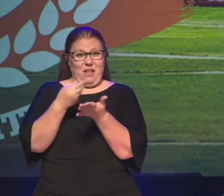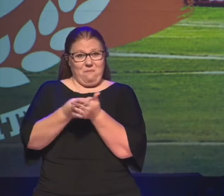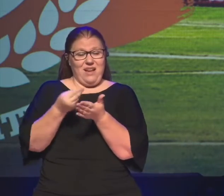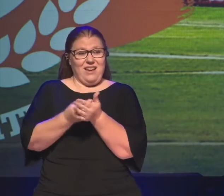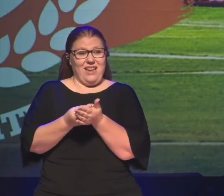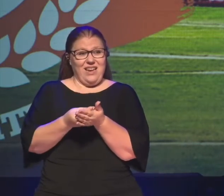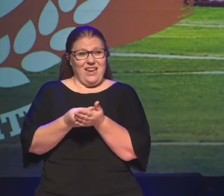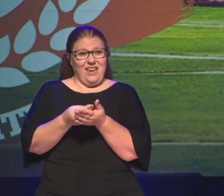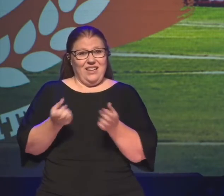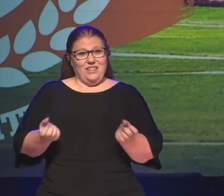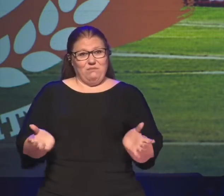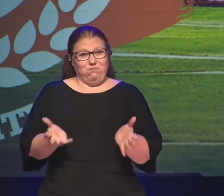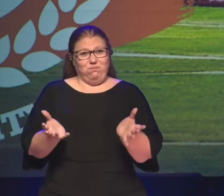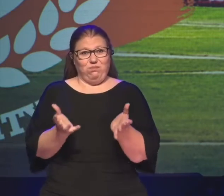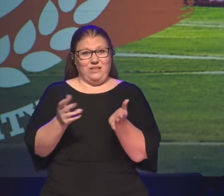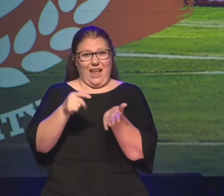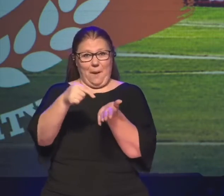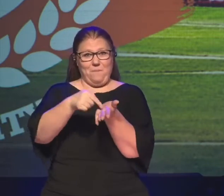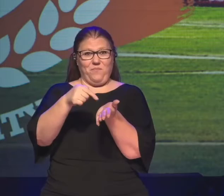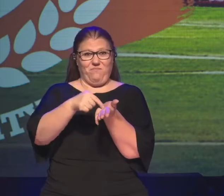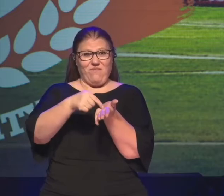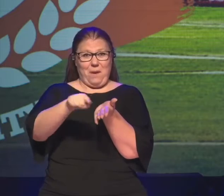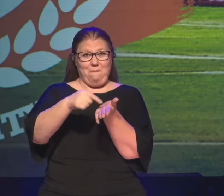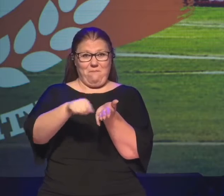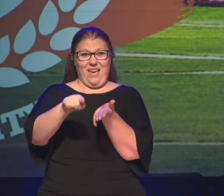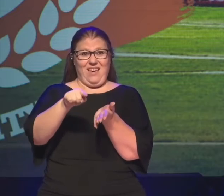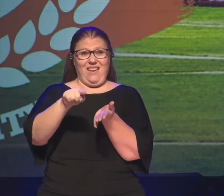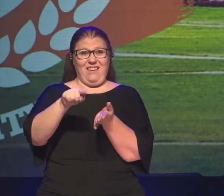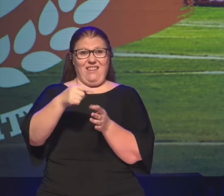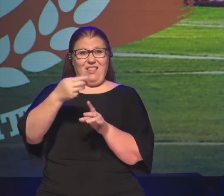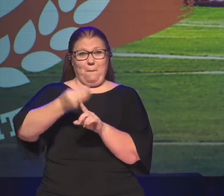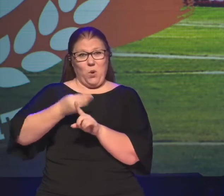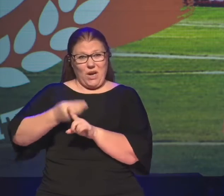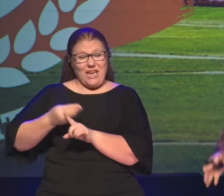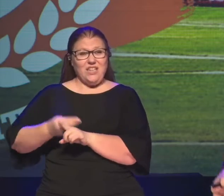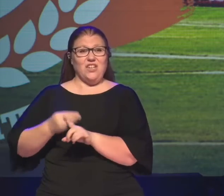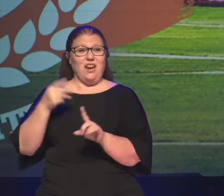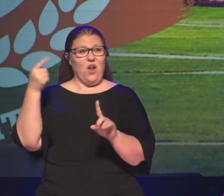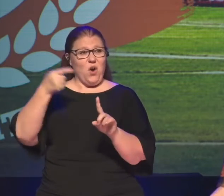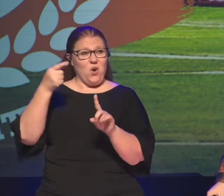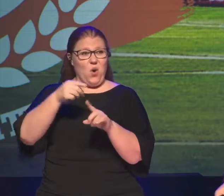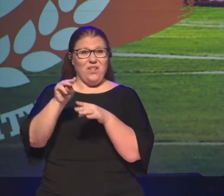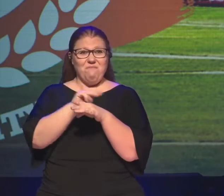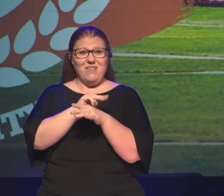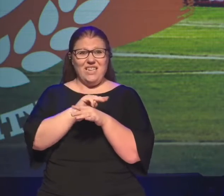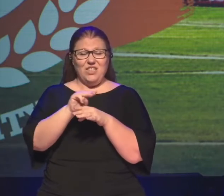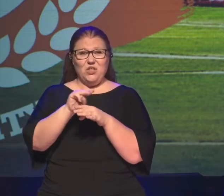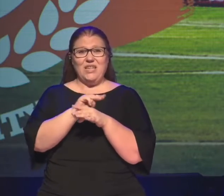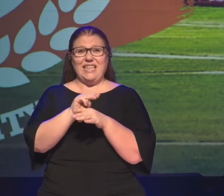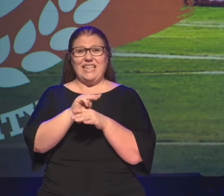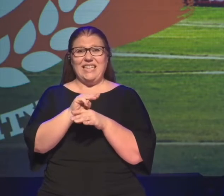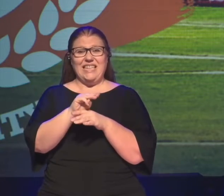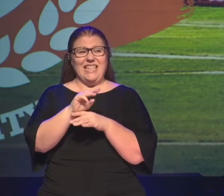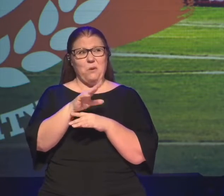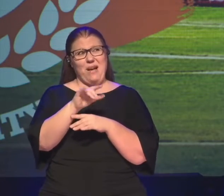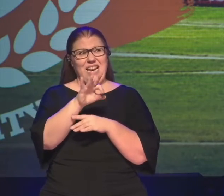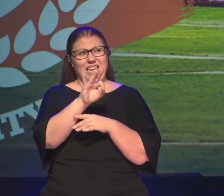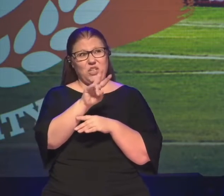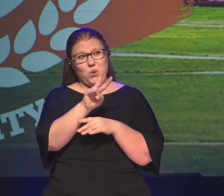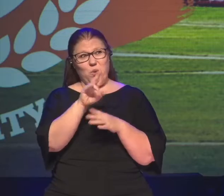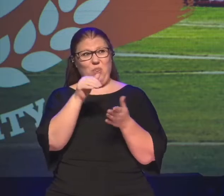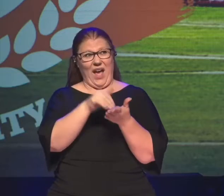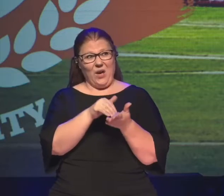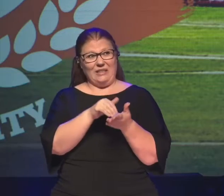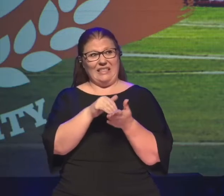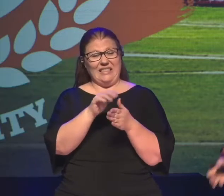just propel us forward, pay the mortgage, get things going in ministry. Our goal this year is $250,000. We're about $92,000.